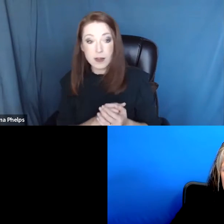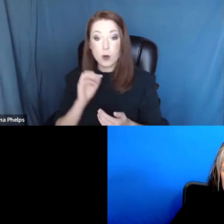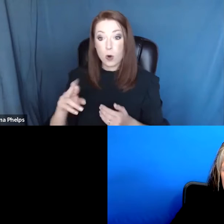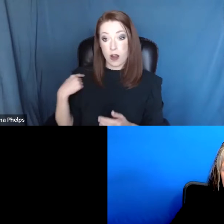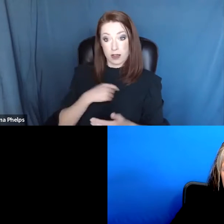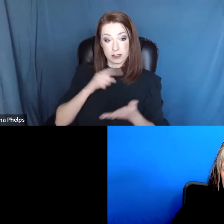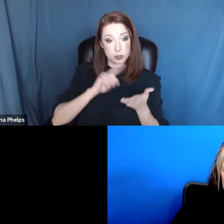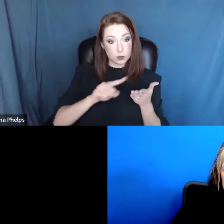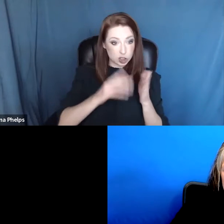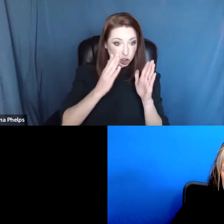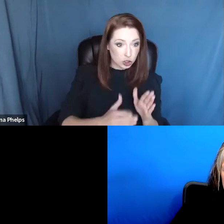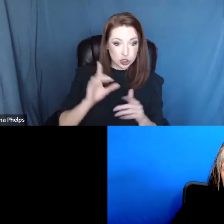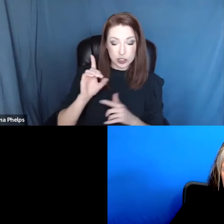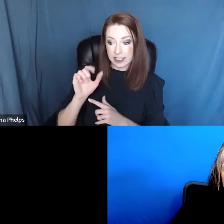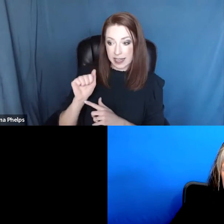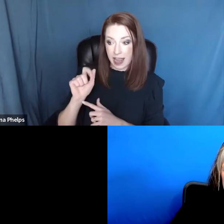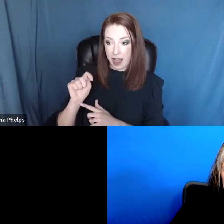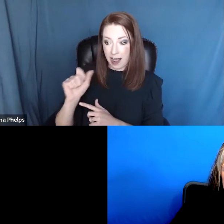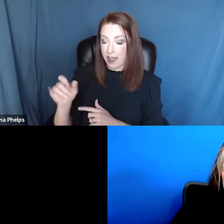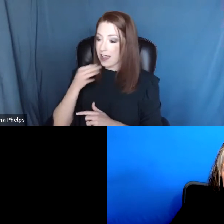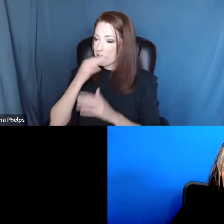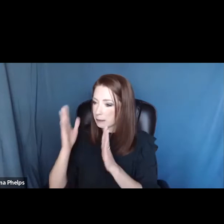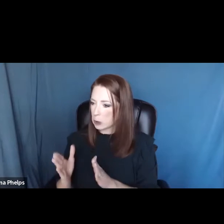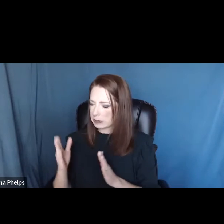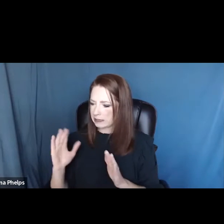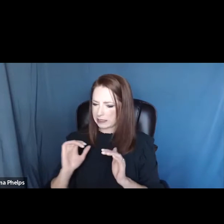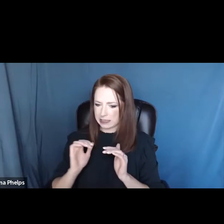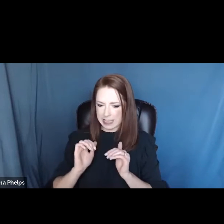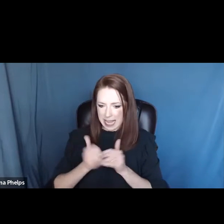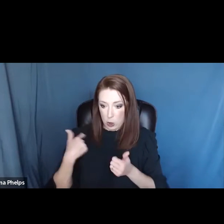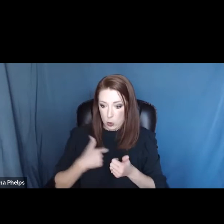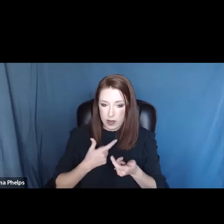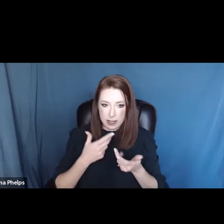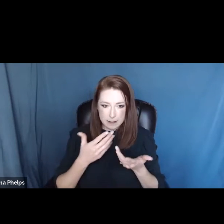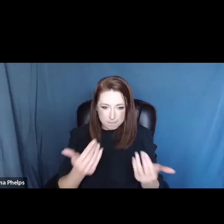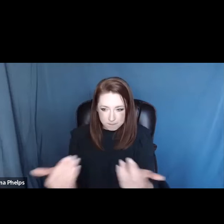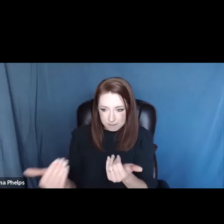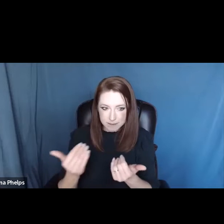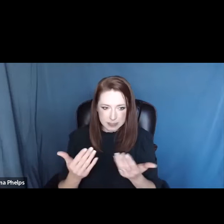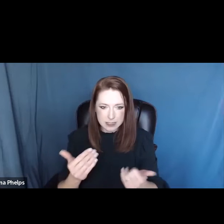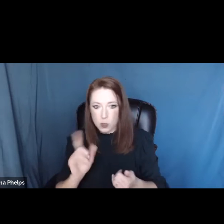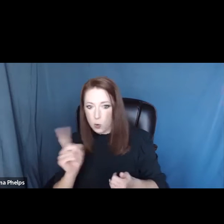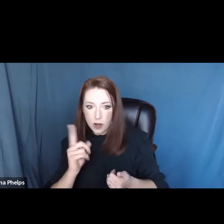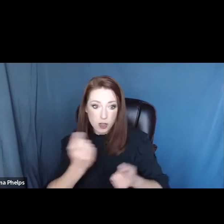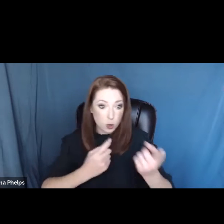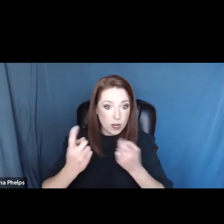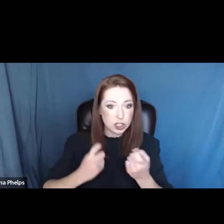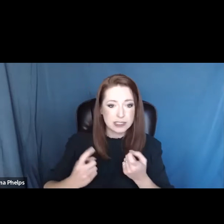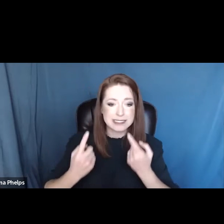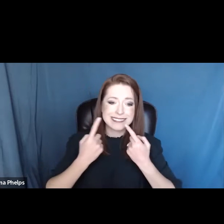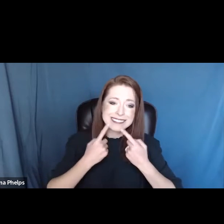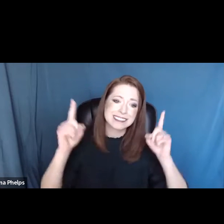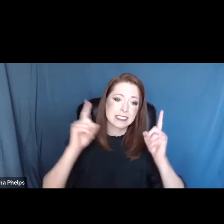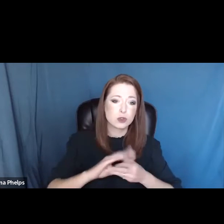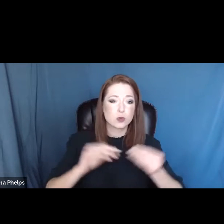data experts, find out what are the questions that folks can use? Where are the success stories